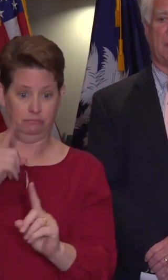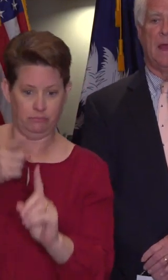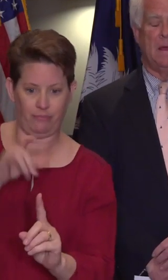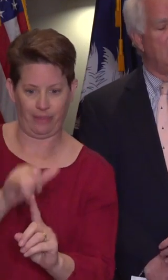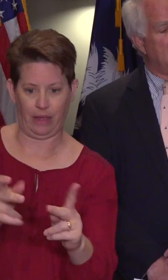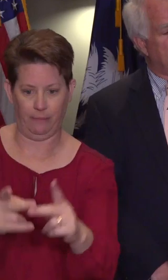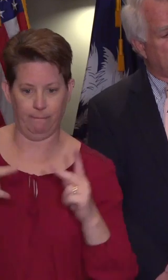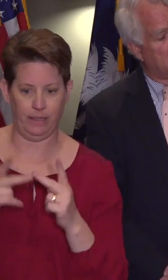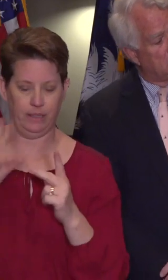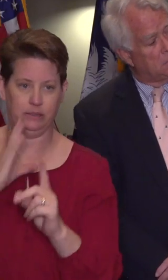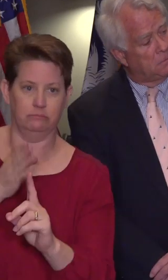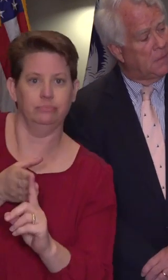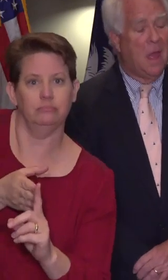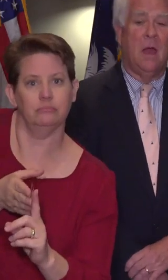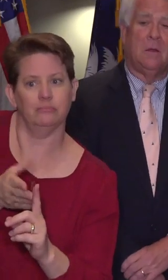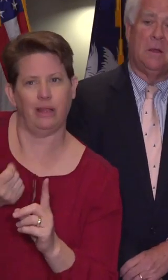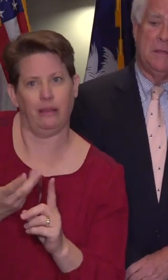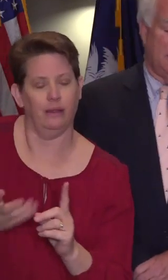all in one area?